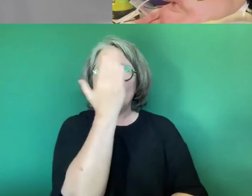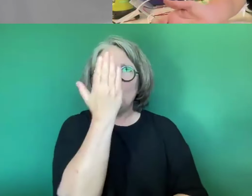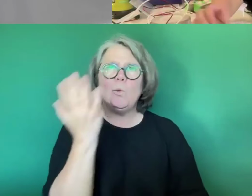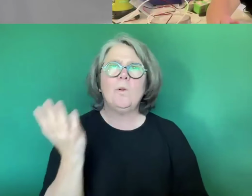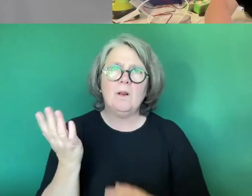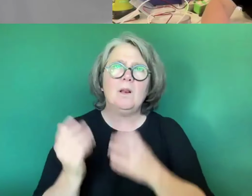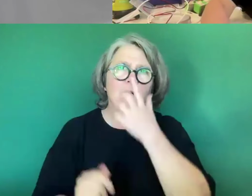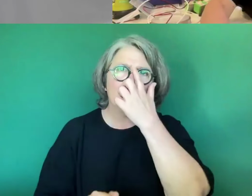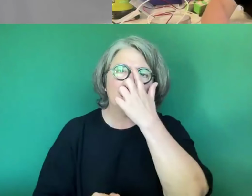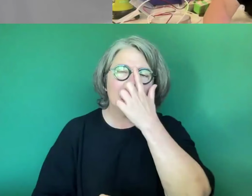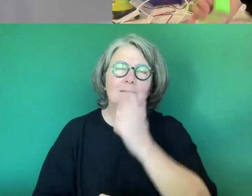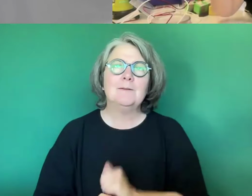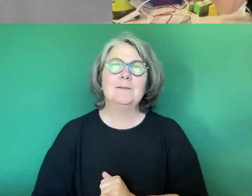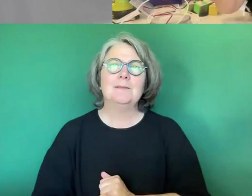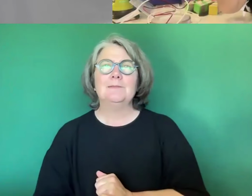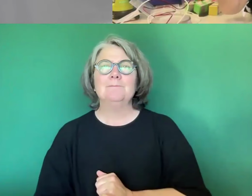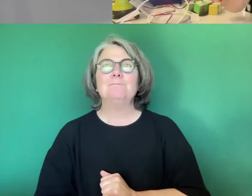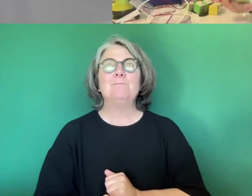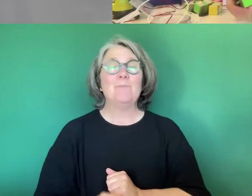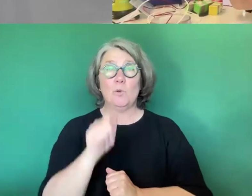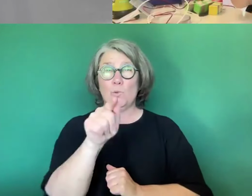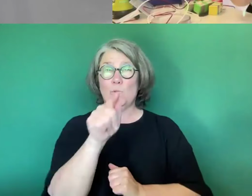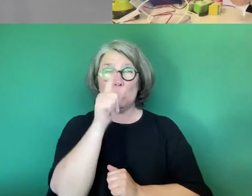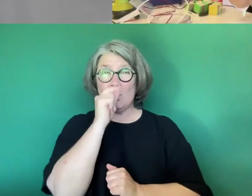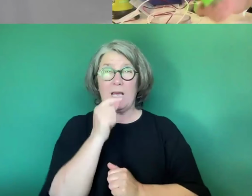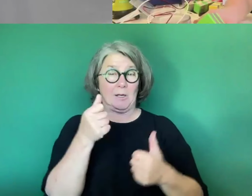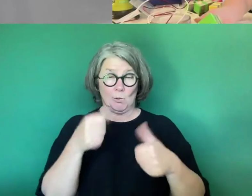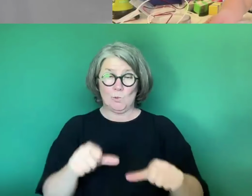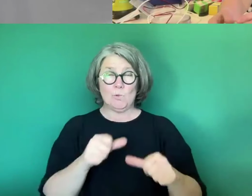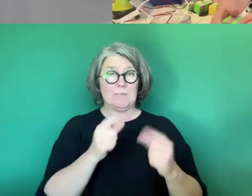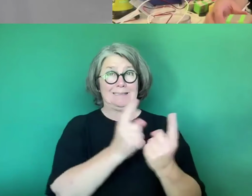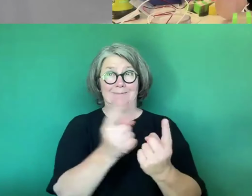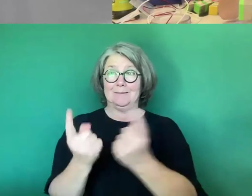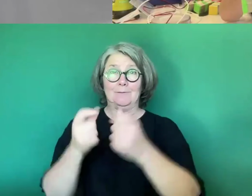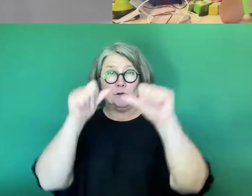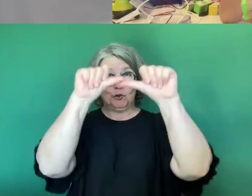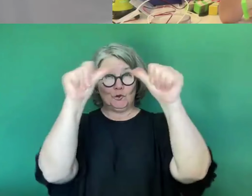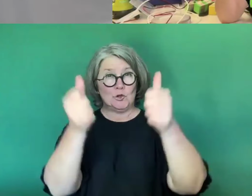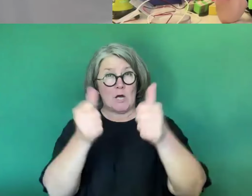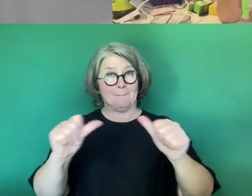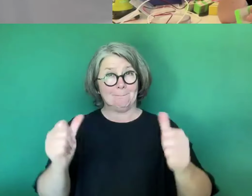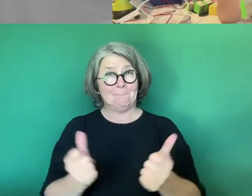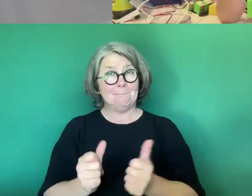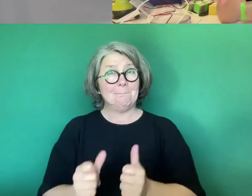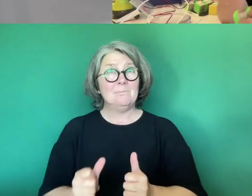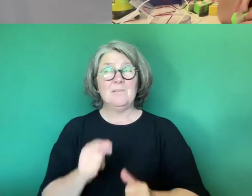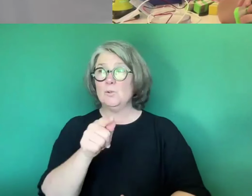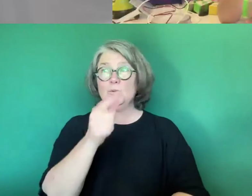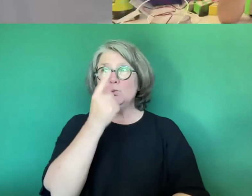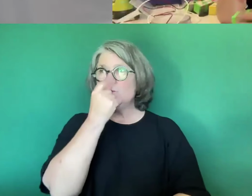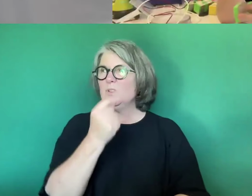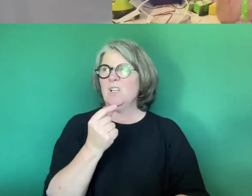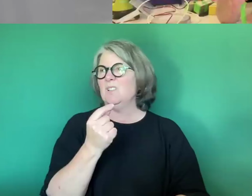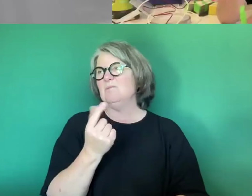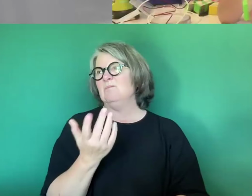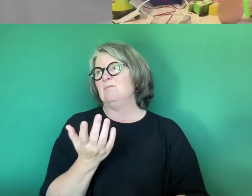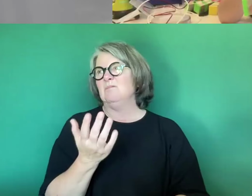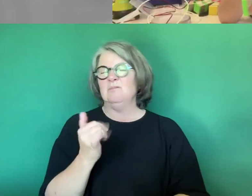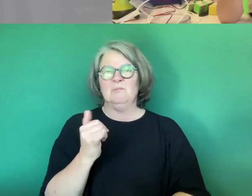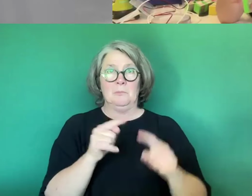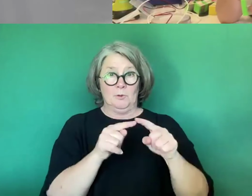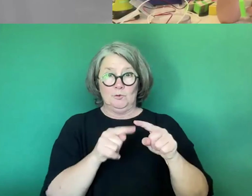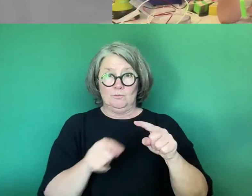sections of the curriculum as well. You can use things like different shapes. So you can, you know, do some different mathematical shapes